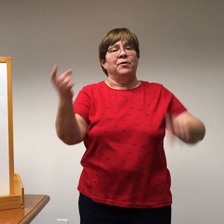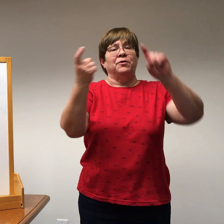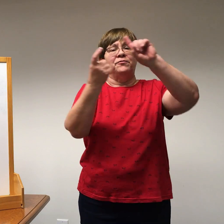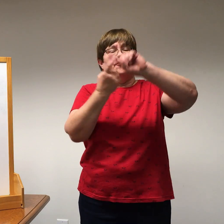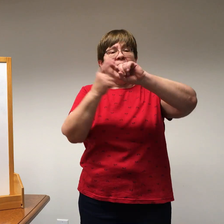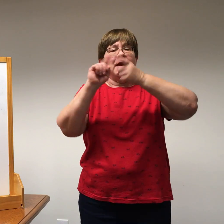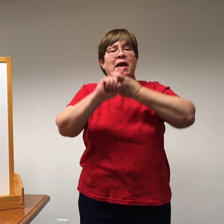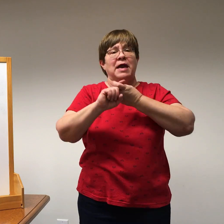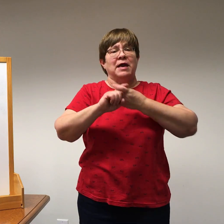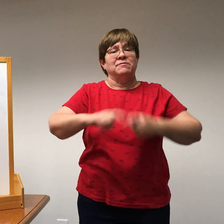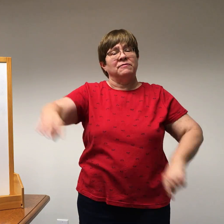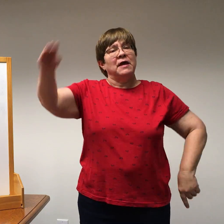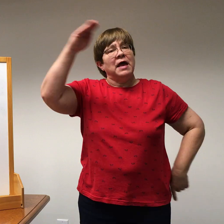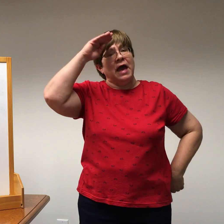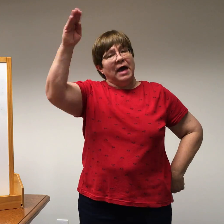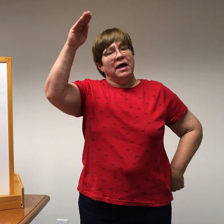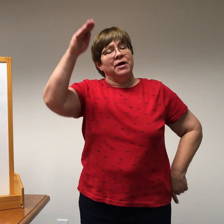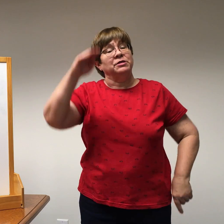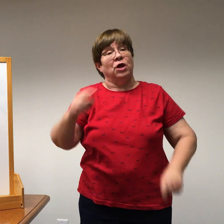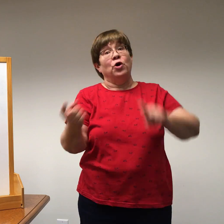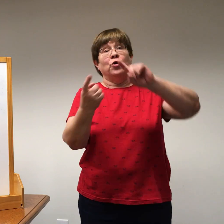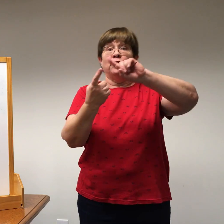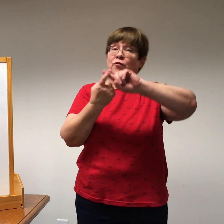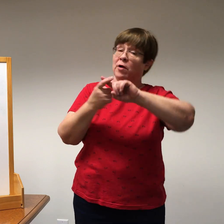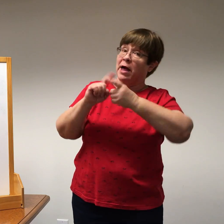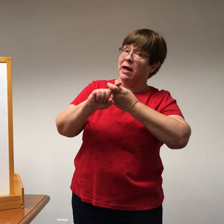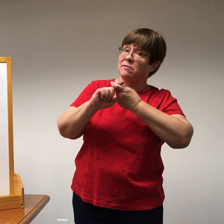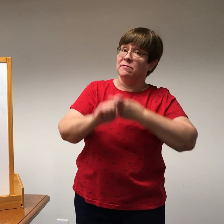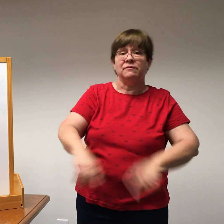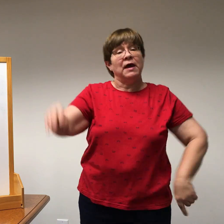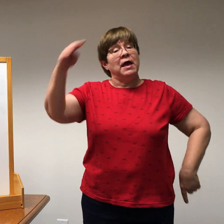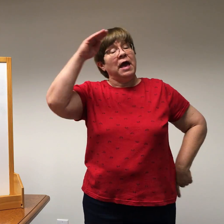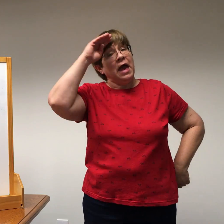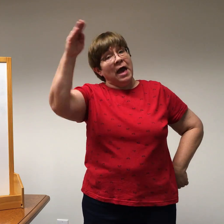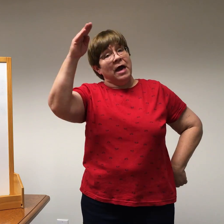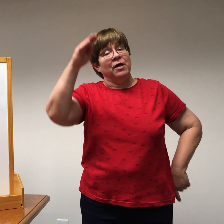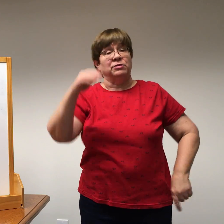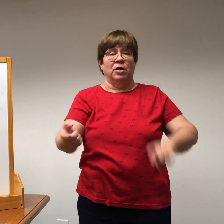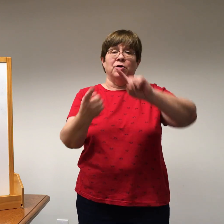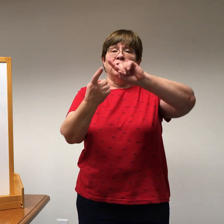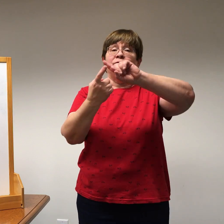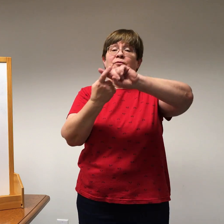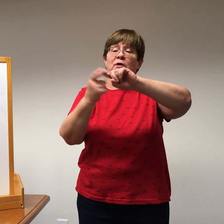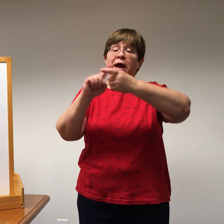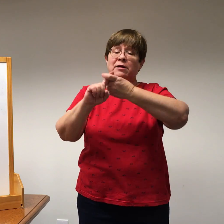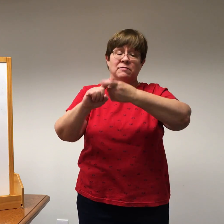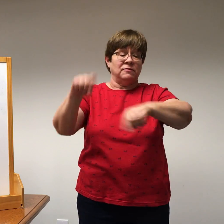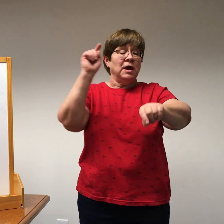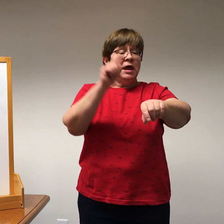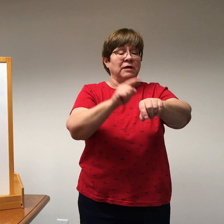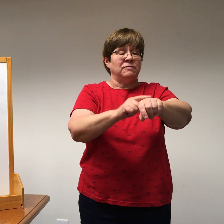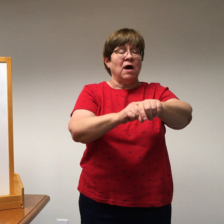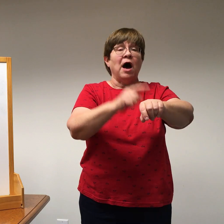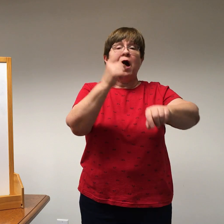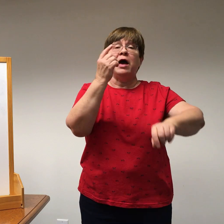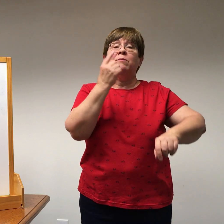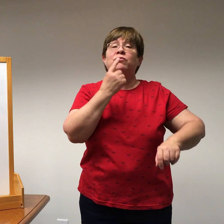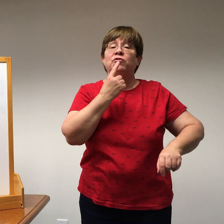Hello, friends. Hello, friends. Hello, friends. It's time